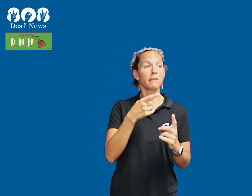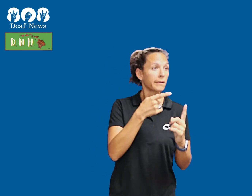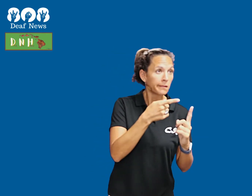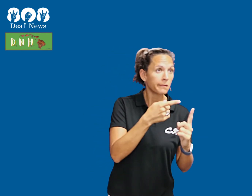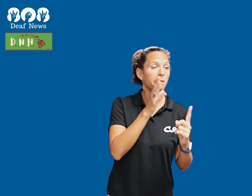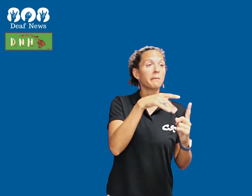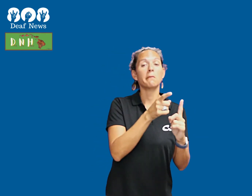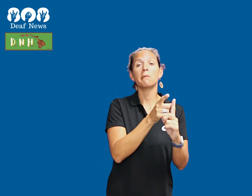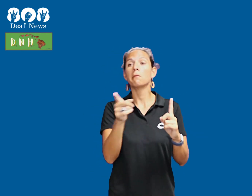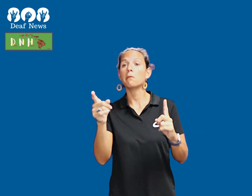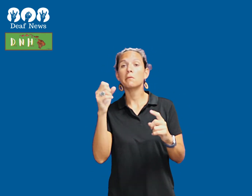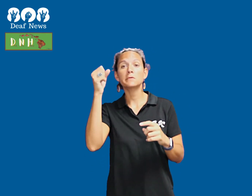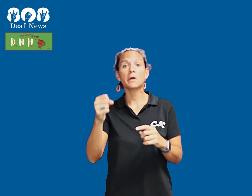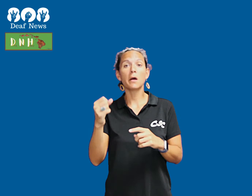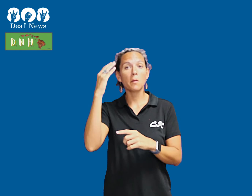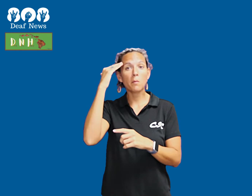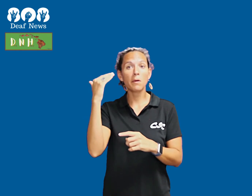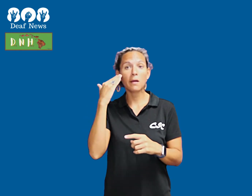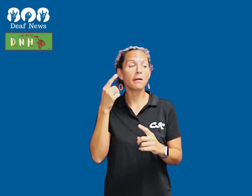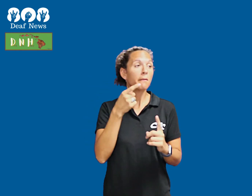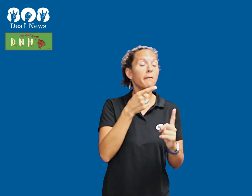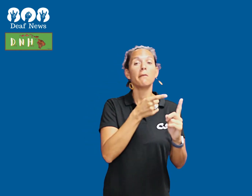South Korea or Thailand.